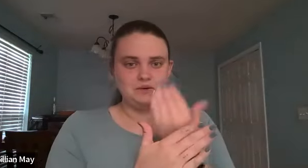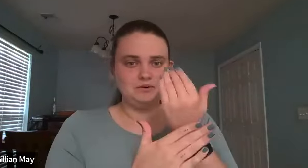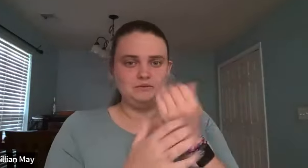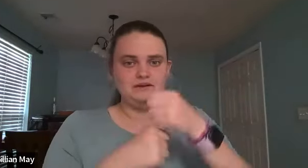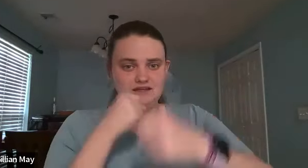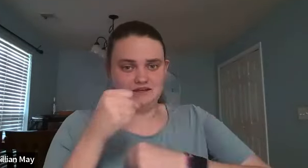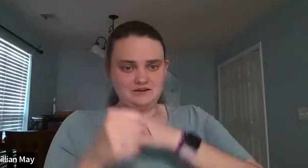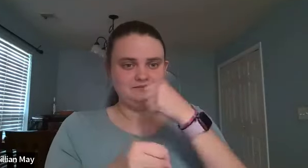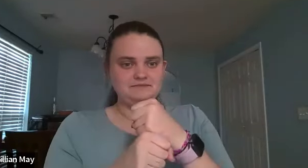New Year.